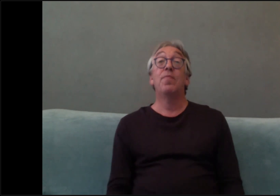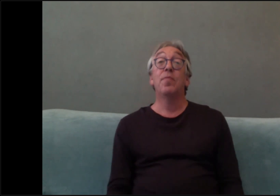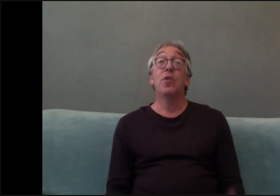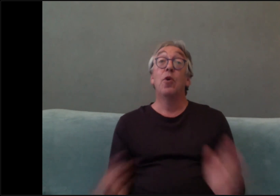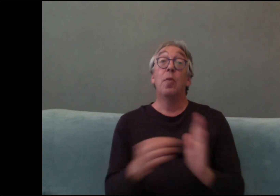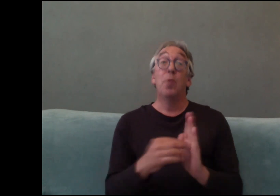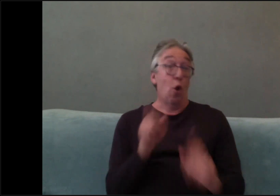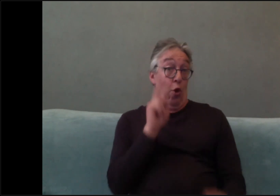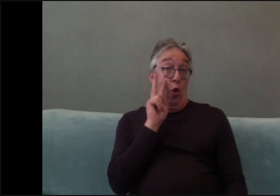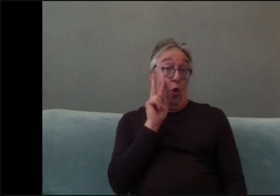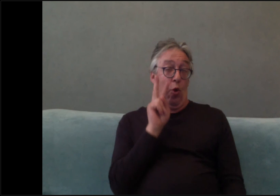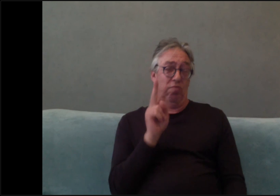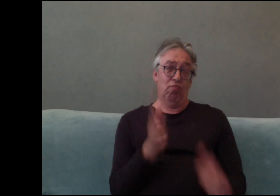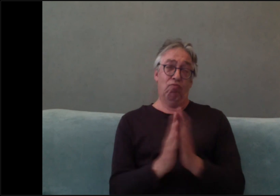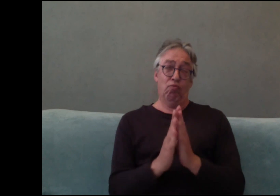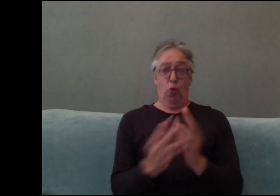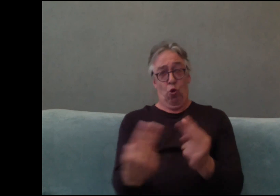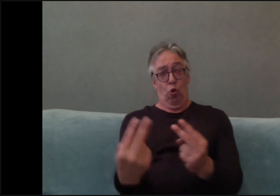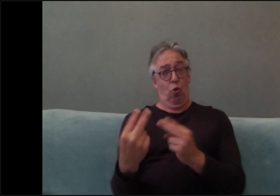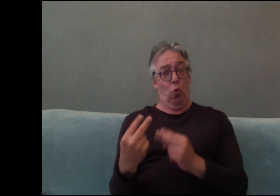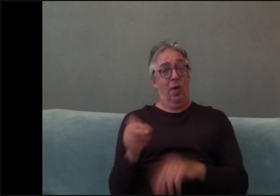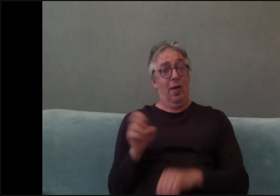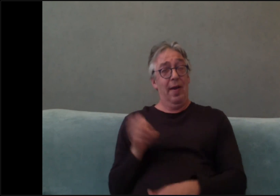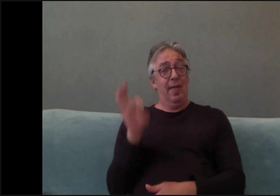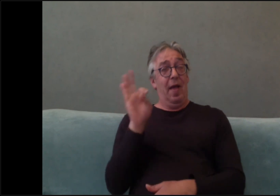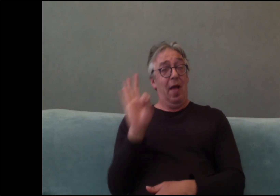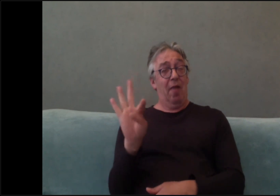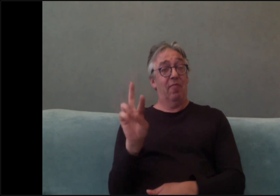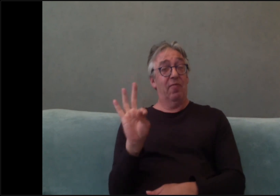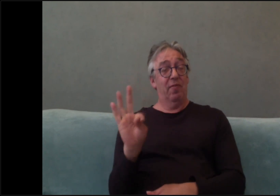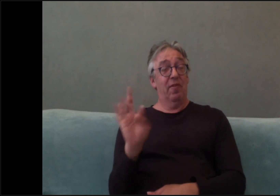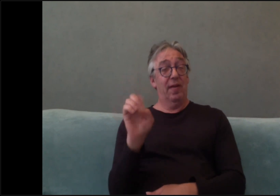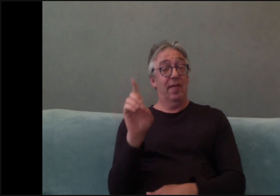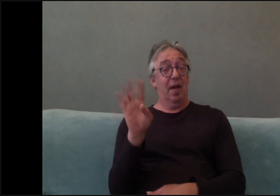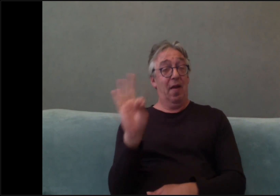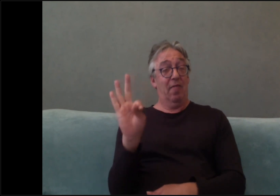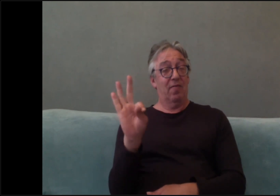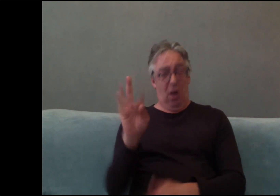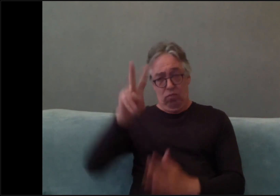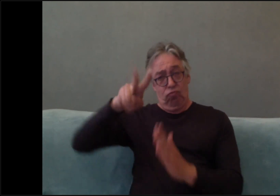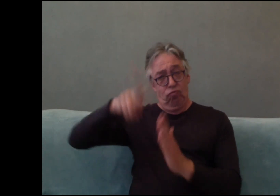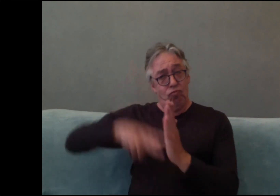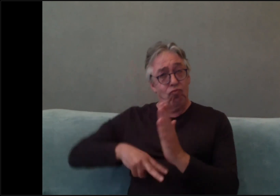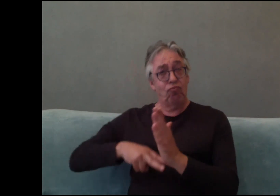publication and take from it any learning that is useful for you. So thank